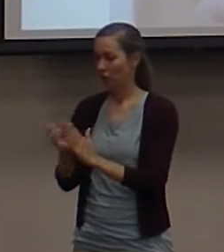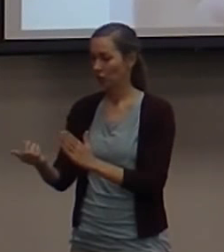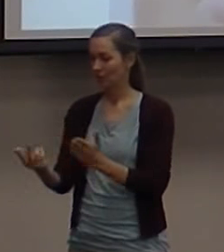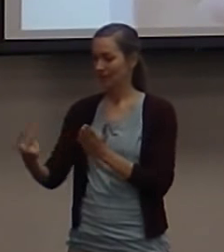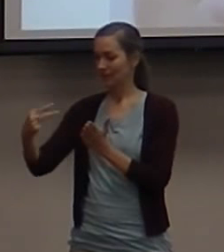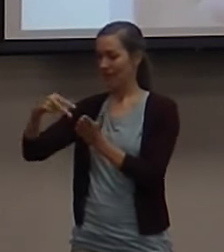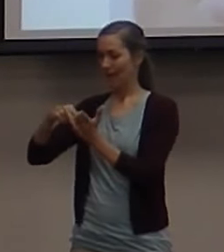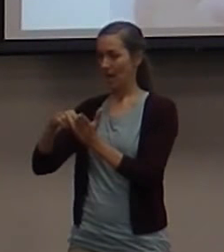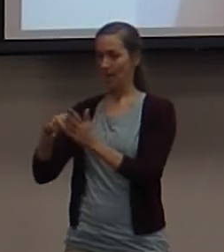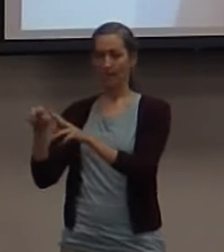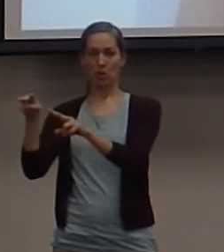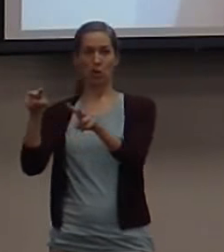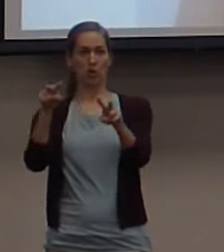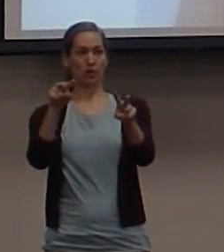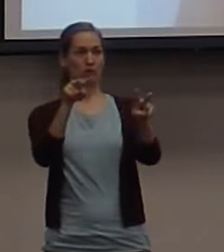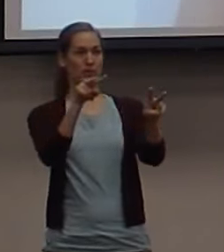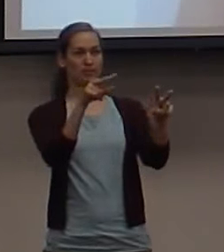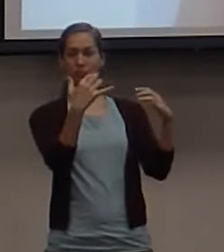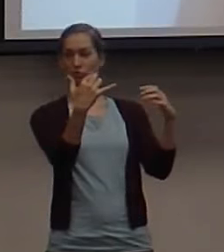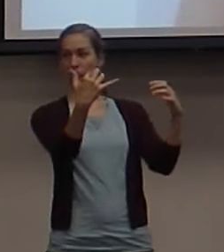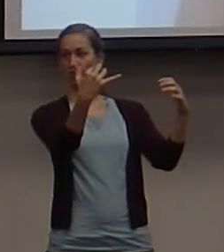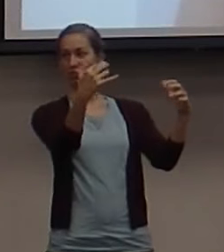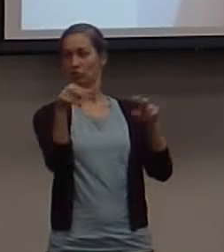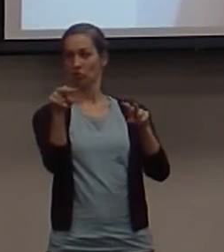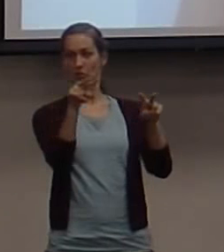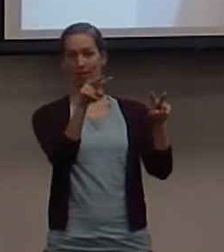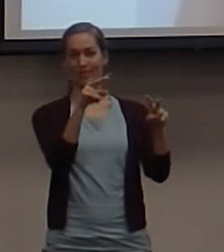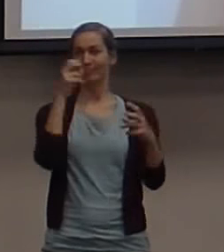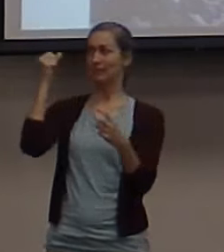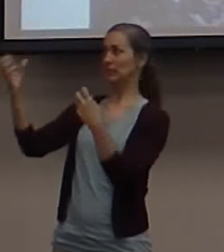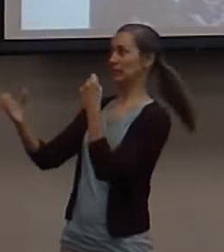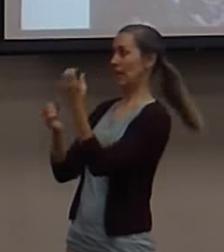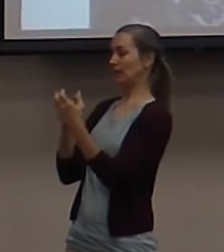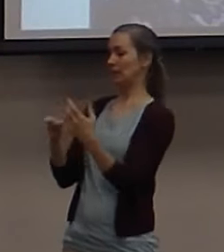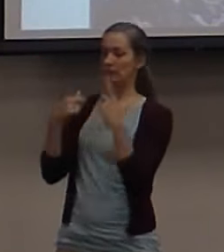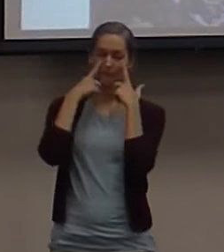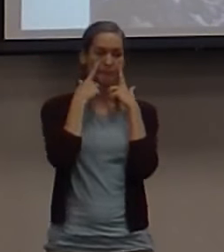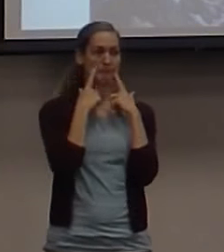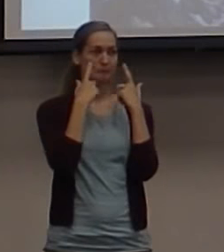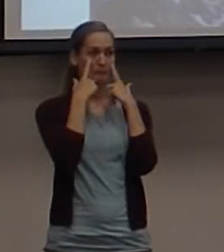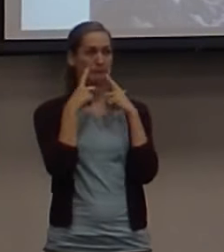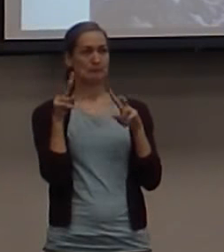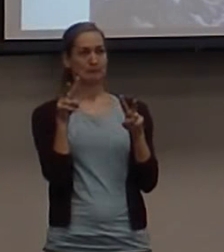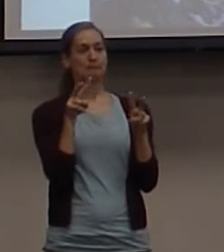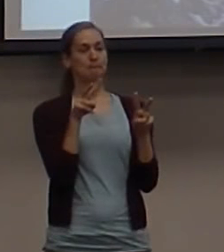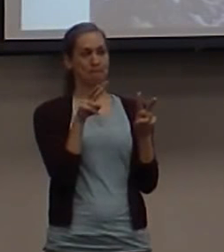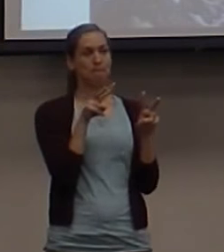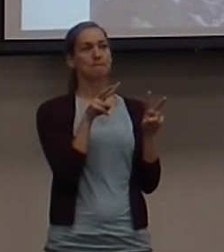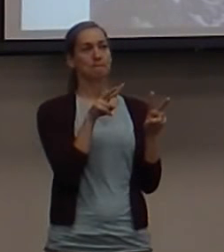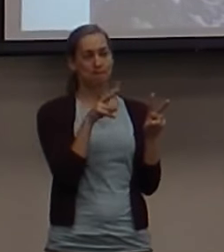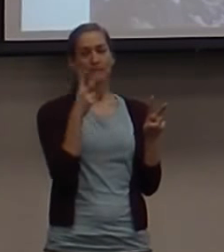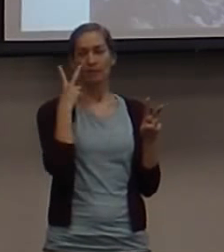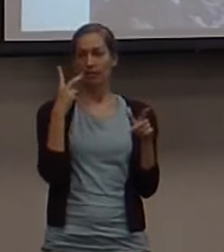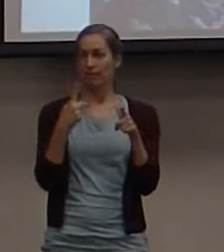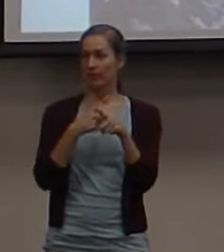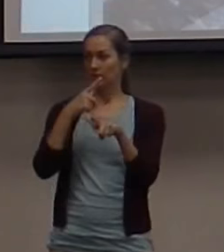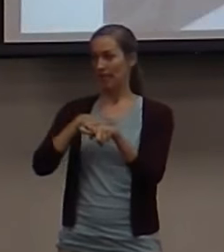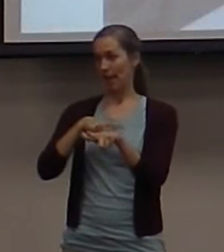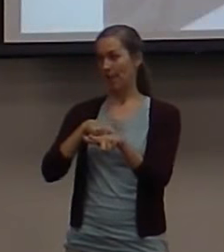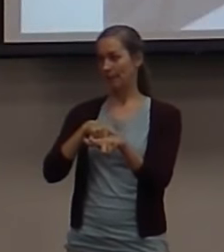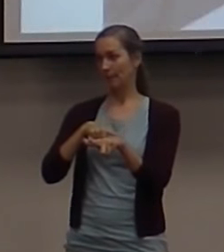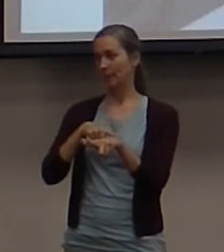see all of her brothers and sisters signing to her and tears in her eyes as she, for the first time, was able